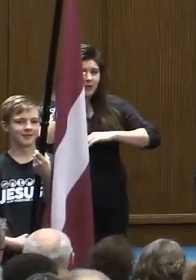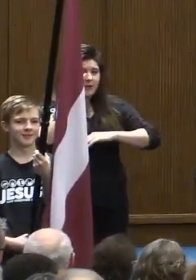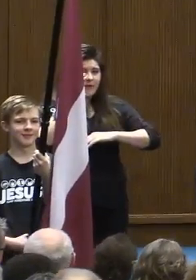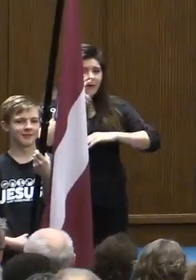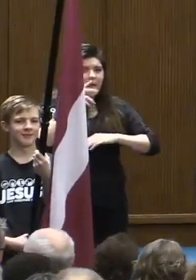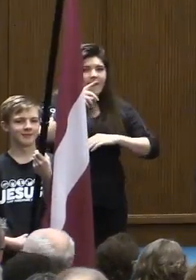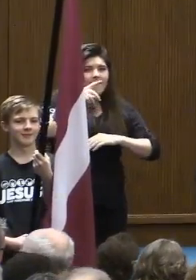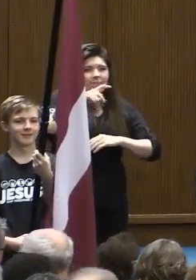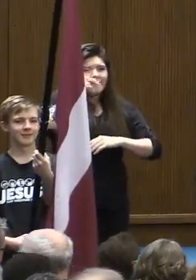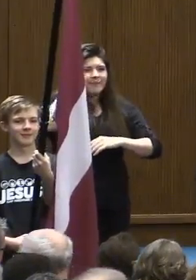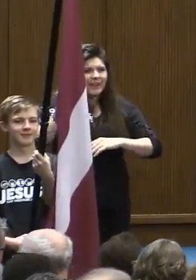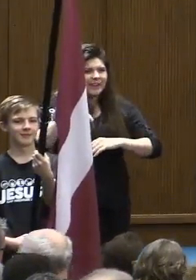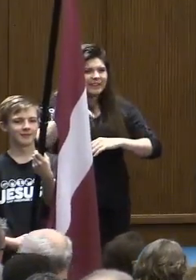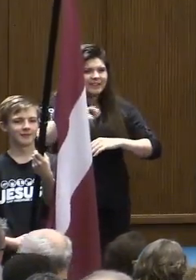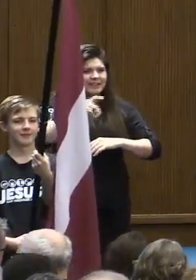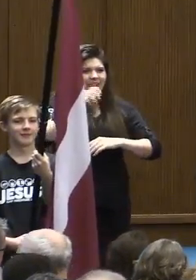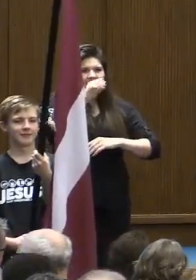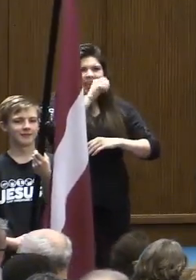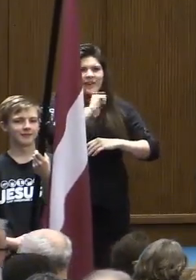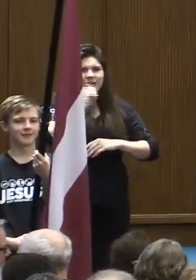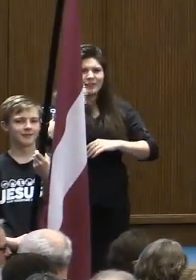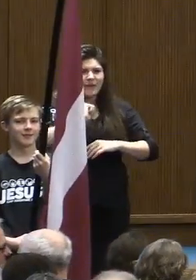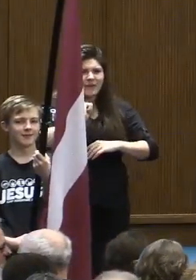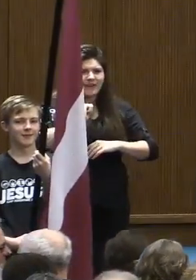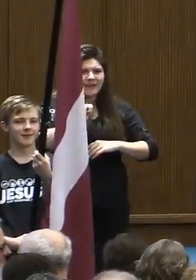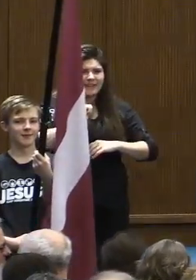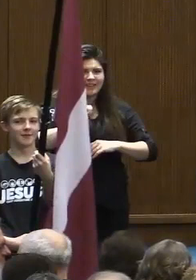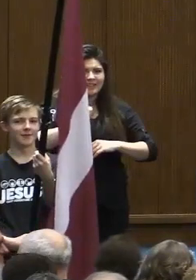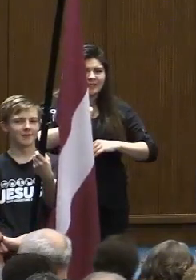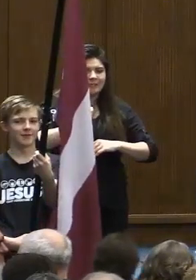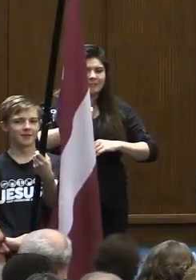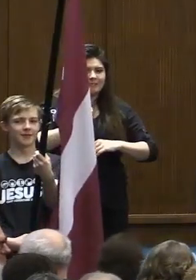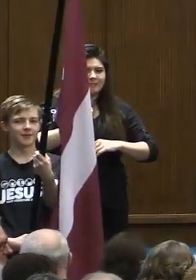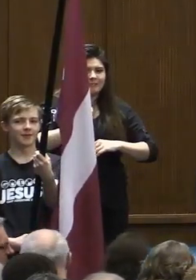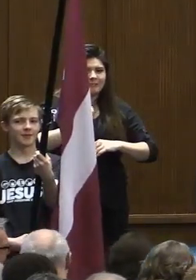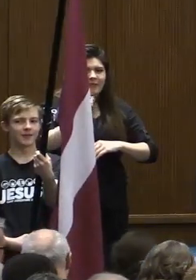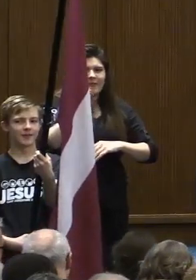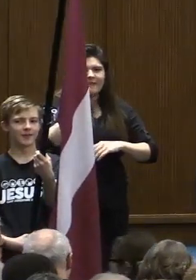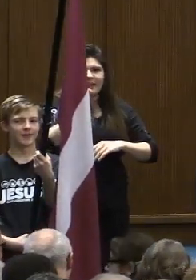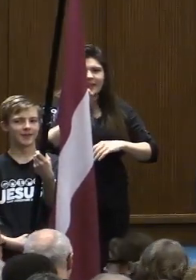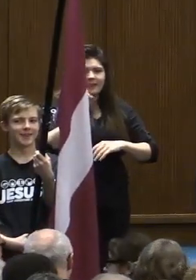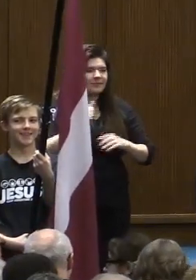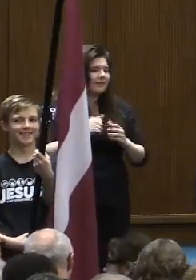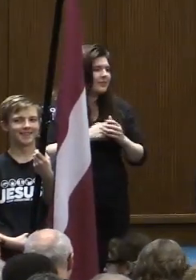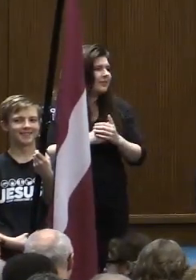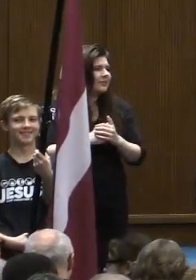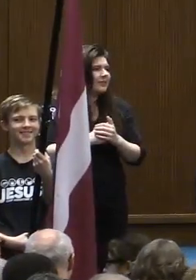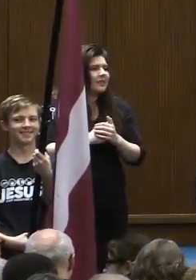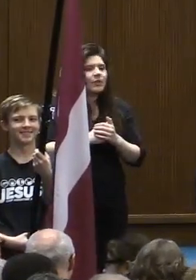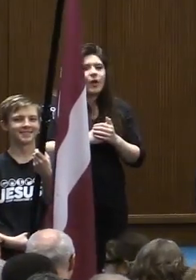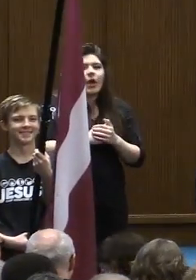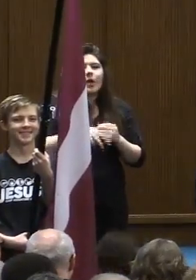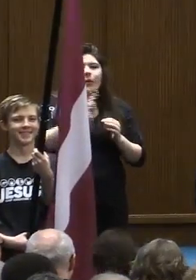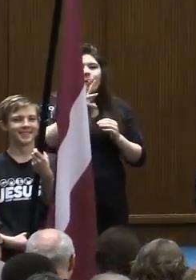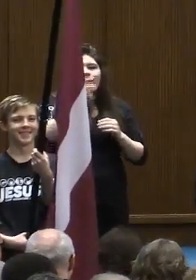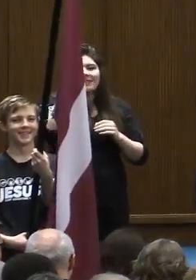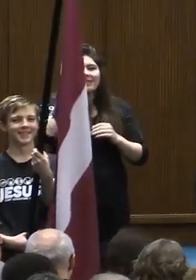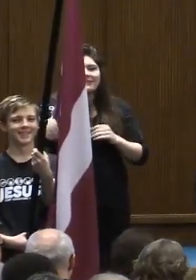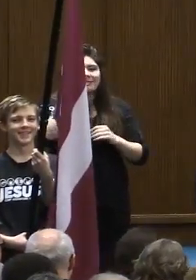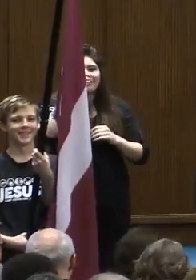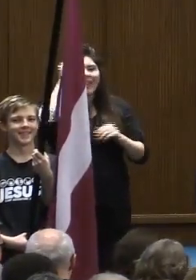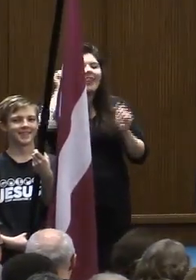Phoenix, Arizona, San Cristobal, Mixco, Guatemala, and Wasilla,